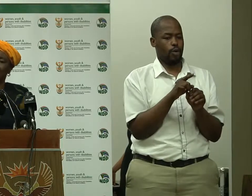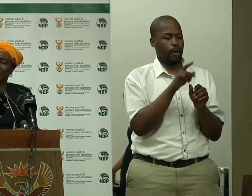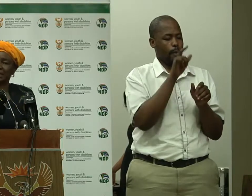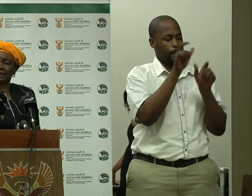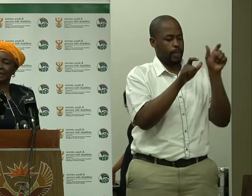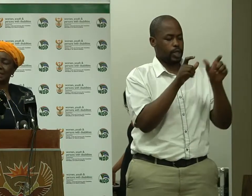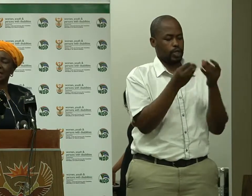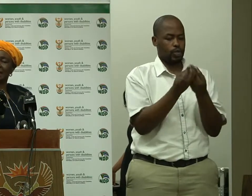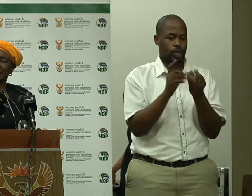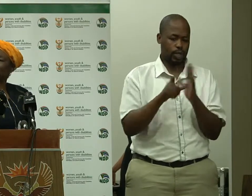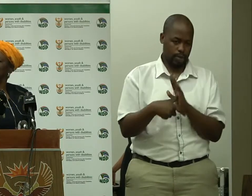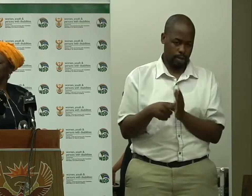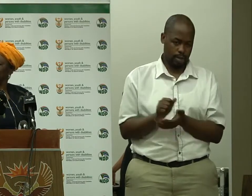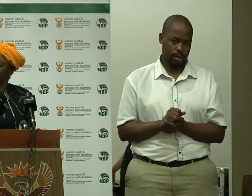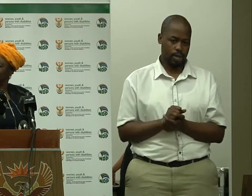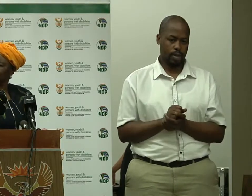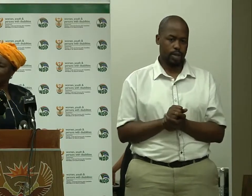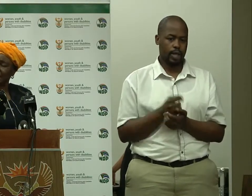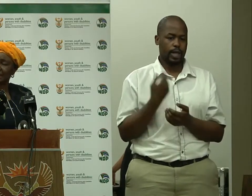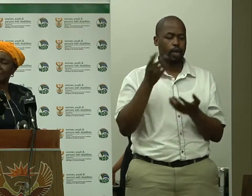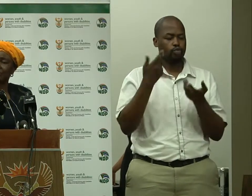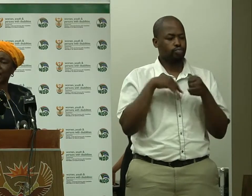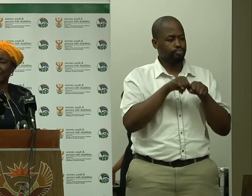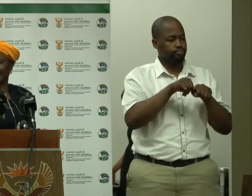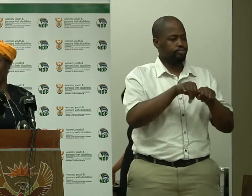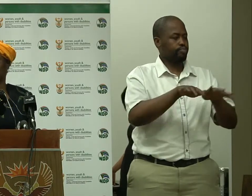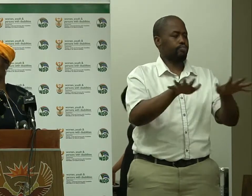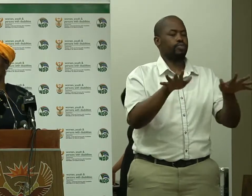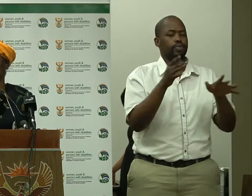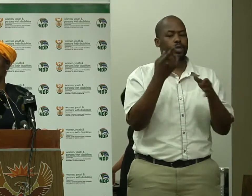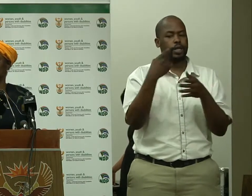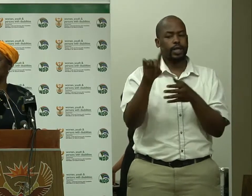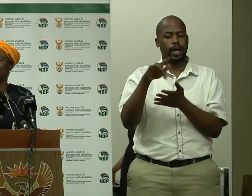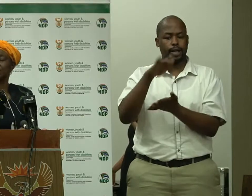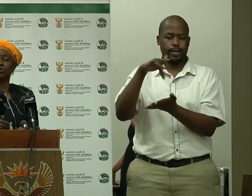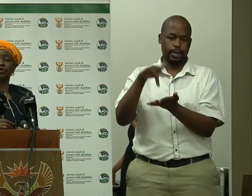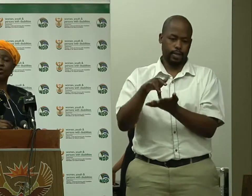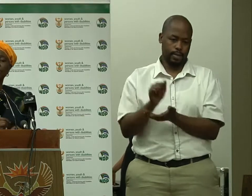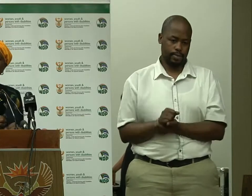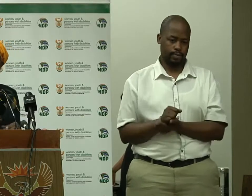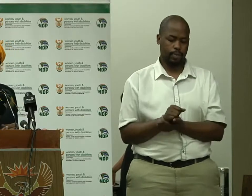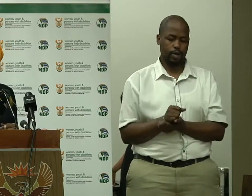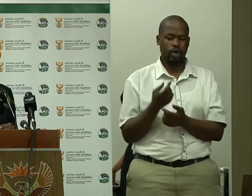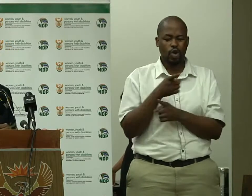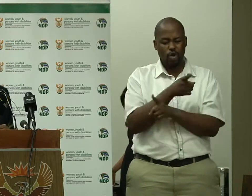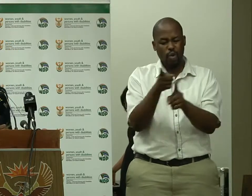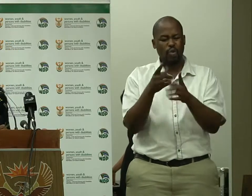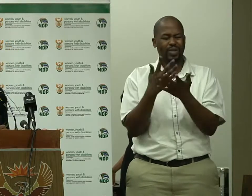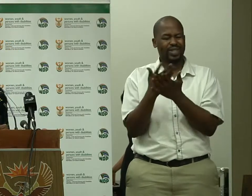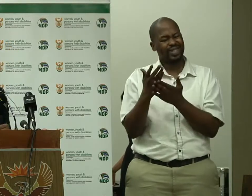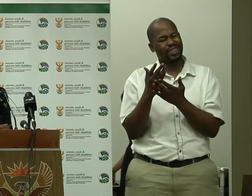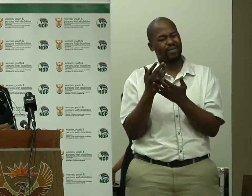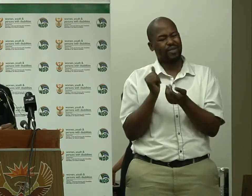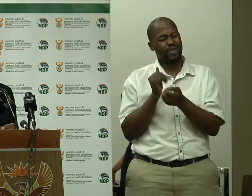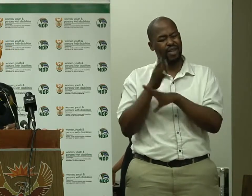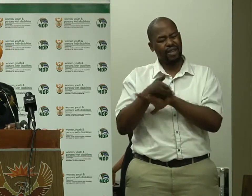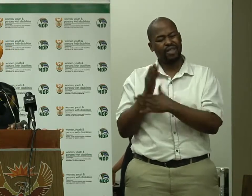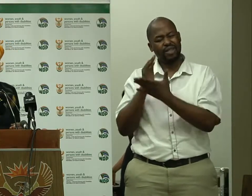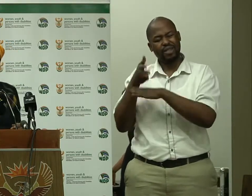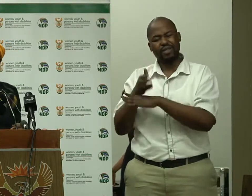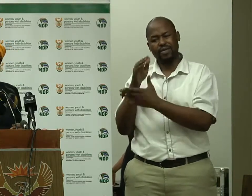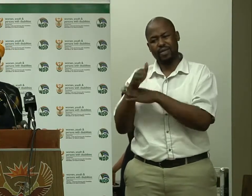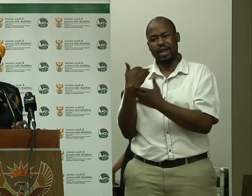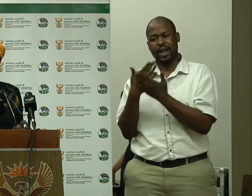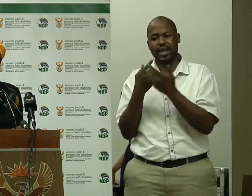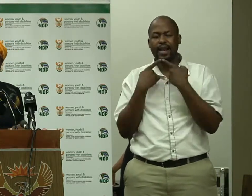with disabilities that we distributed at the right centers. So those are some of the interventions that I